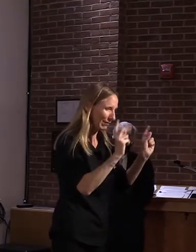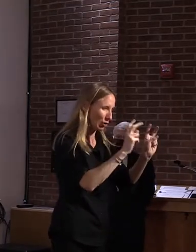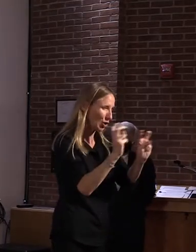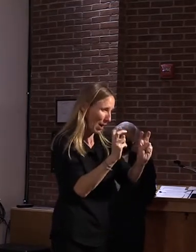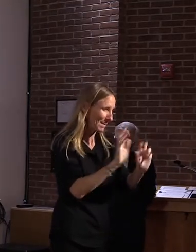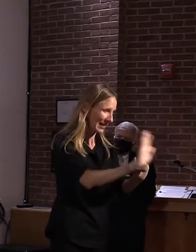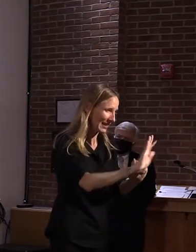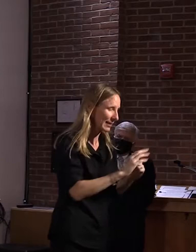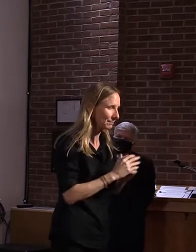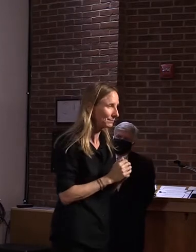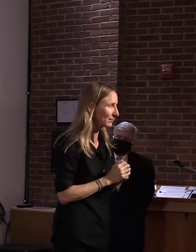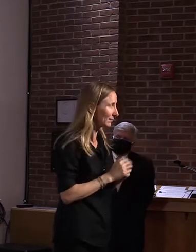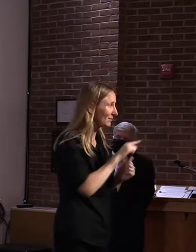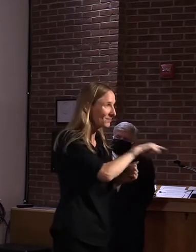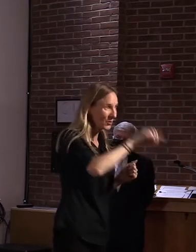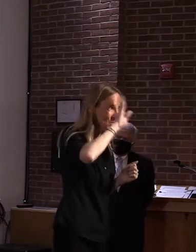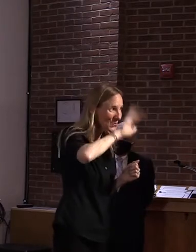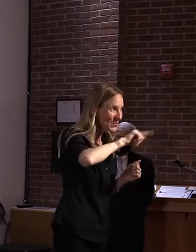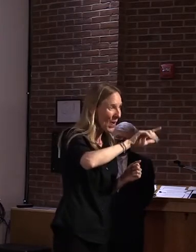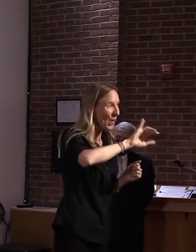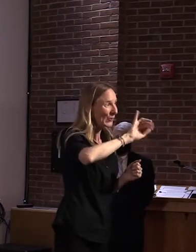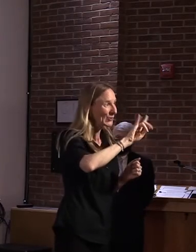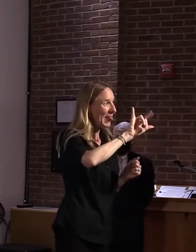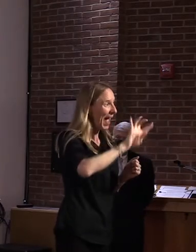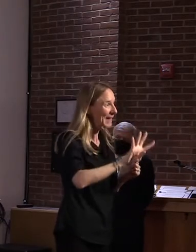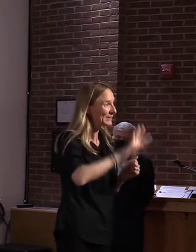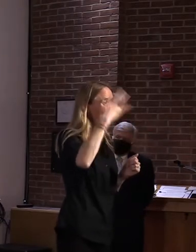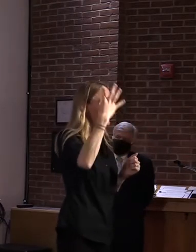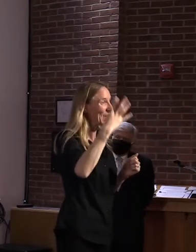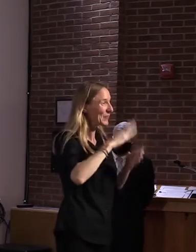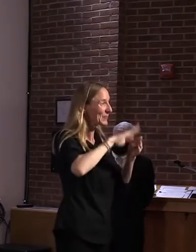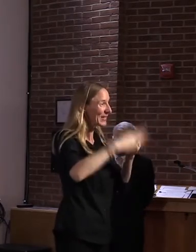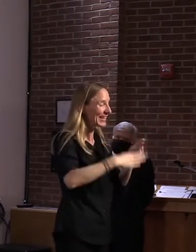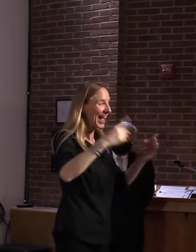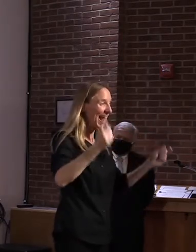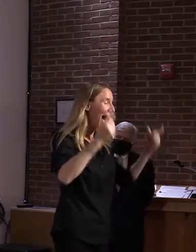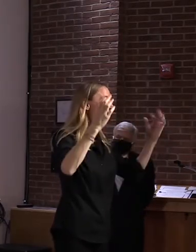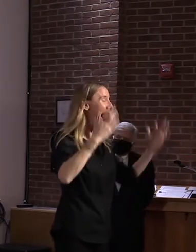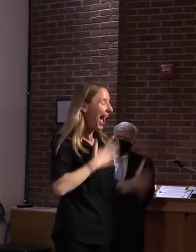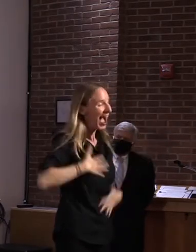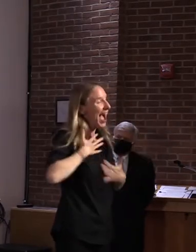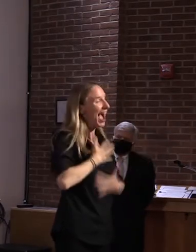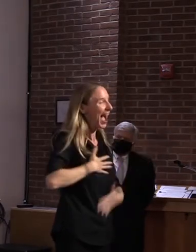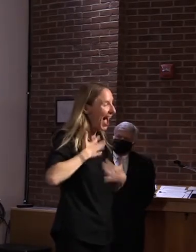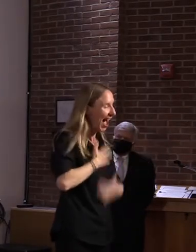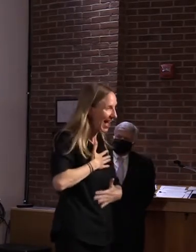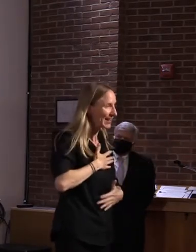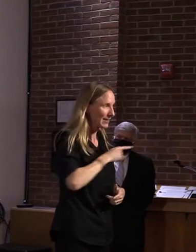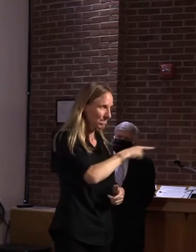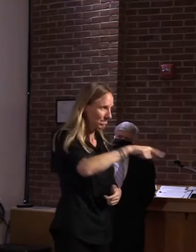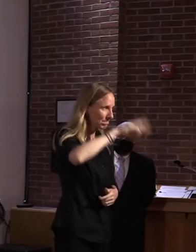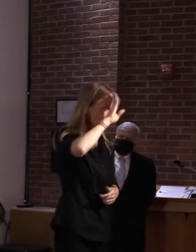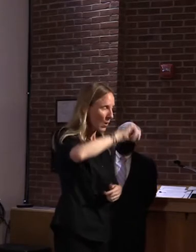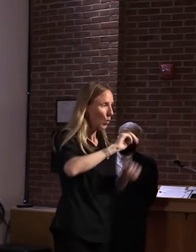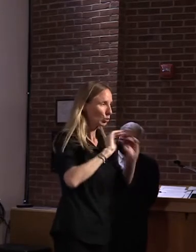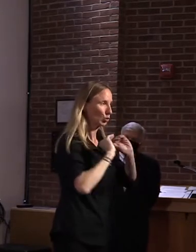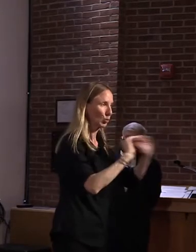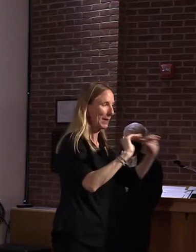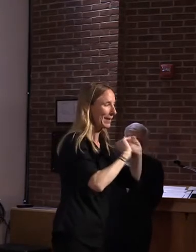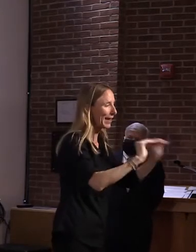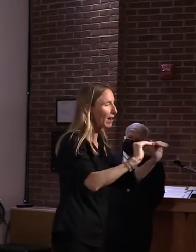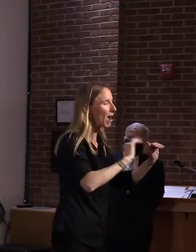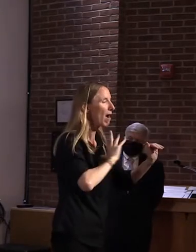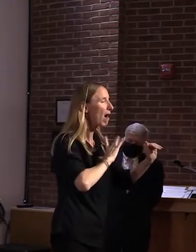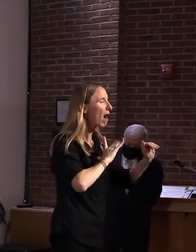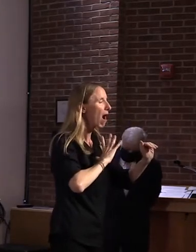We all know, and I'm sure this weekend we all hopefully learned, that swimming and water activities are a great way